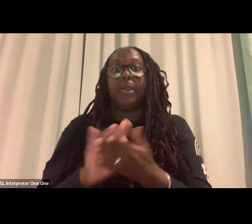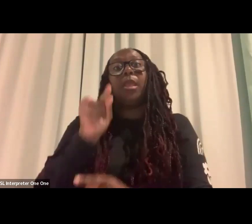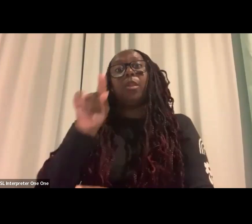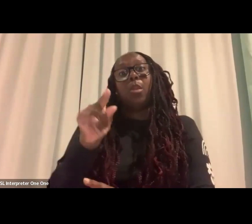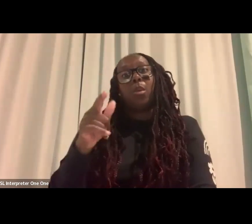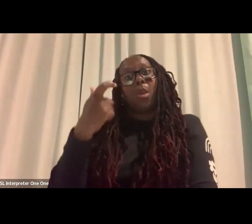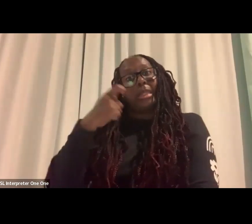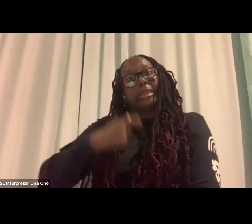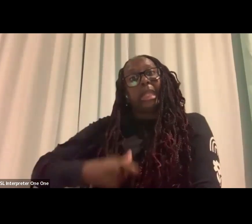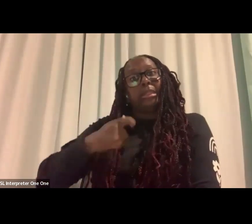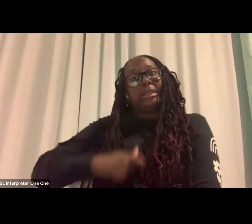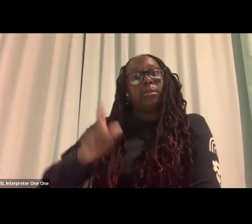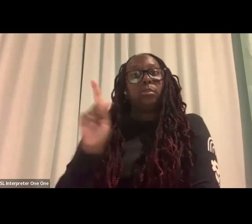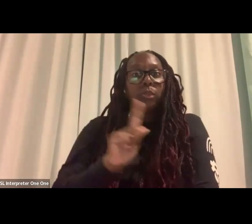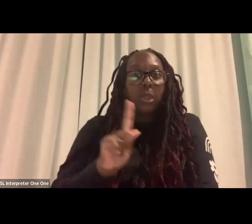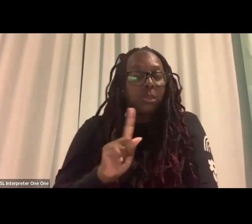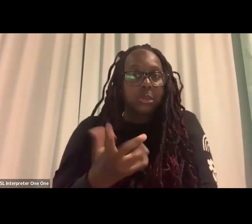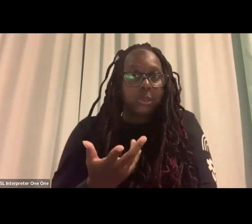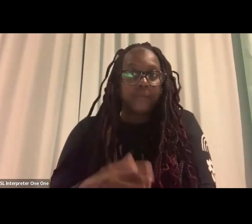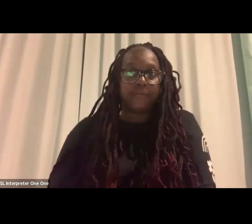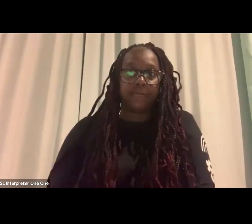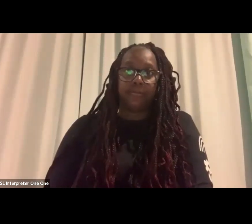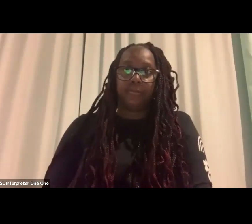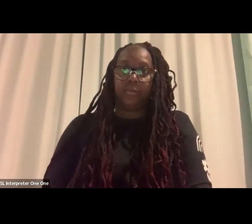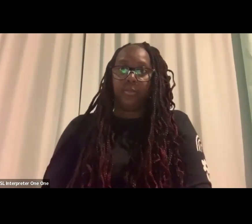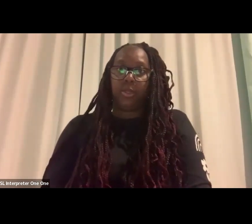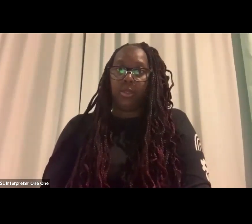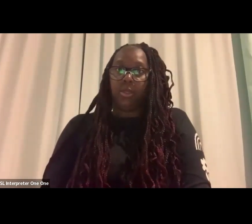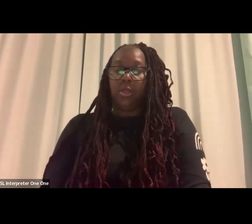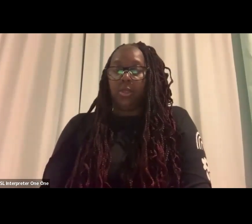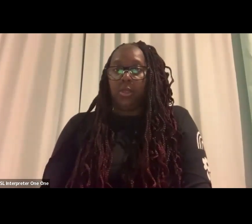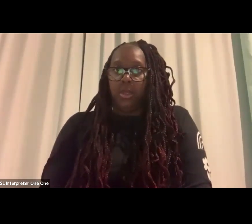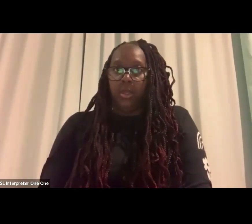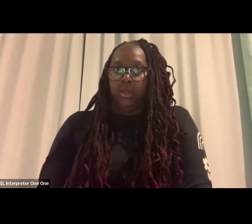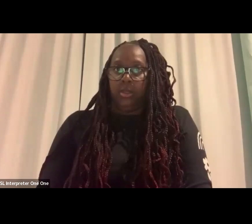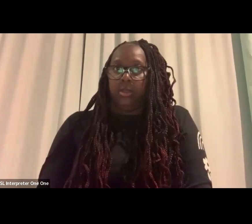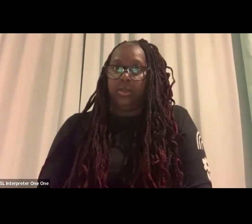identity. And I think this is where the non-prescriptive nature